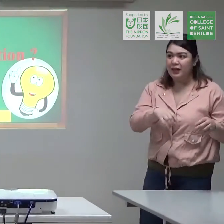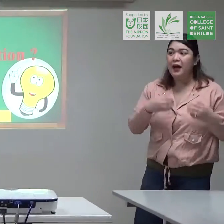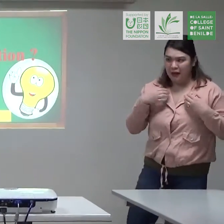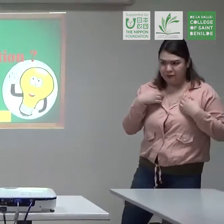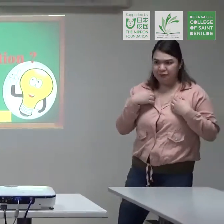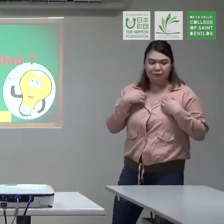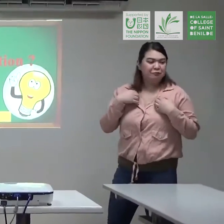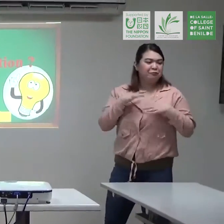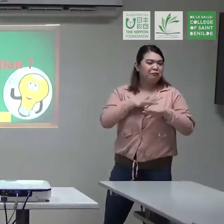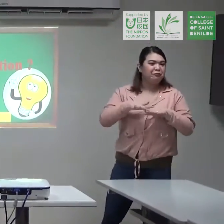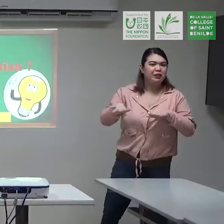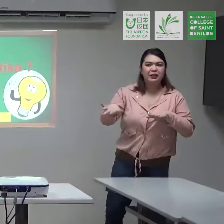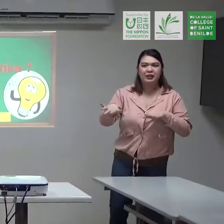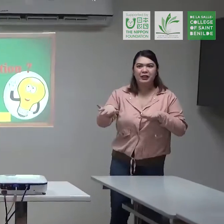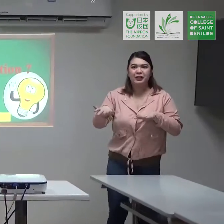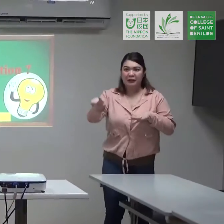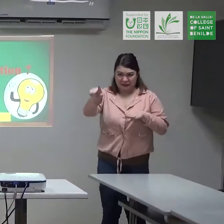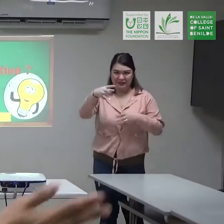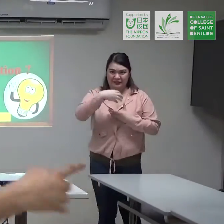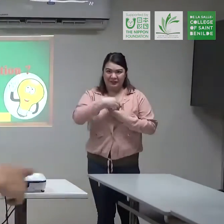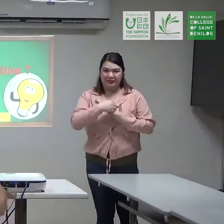have seats here and chill.